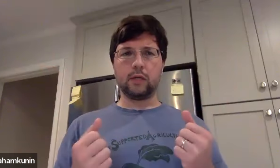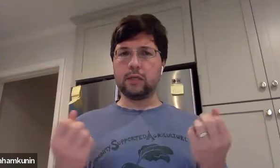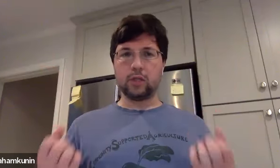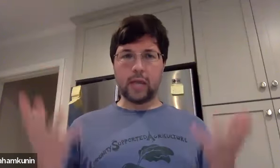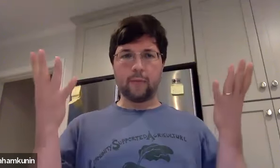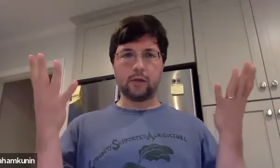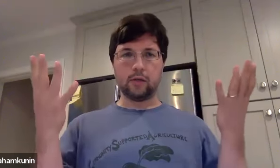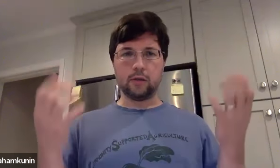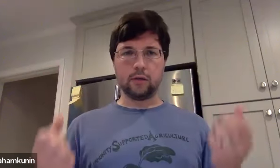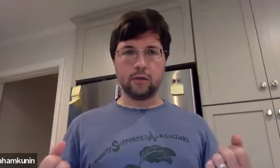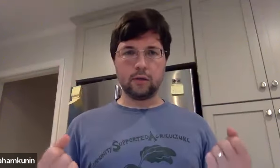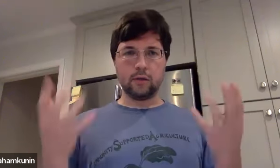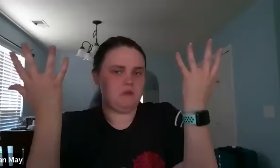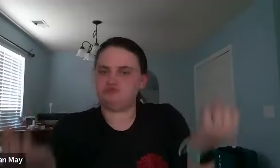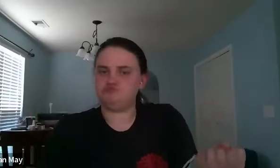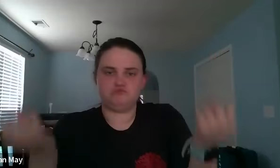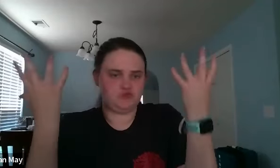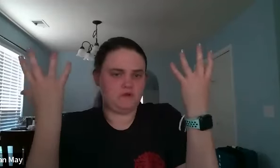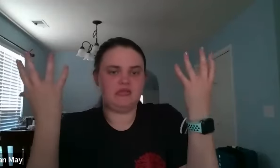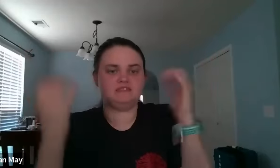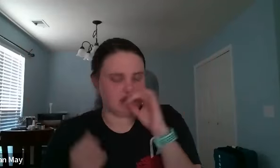is it just how much? Just how much. Throw in the hands, yeah.